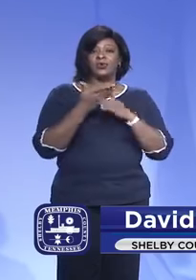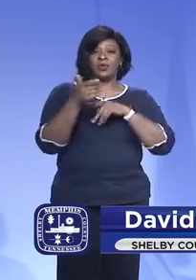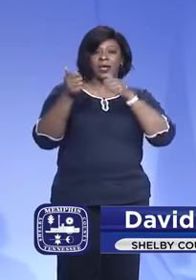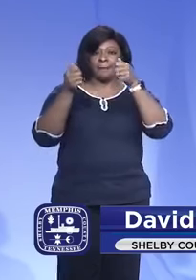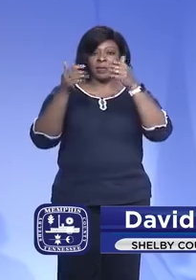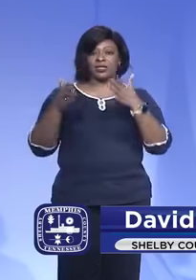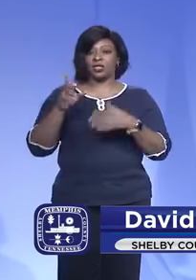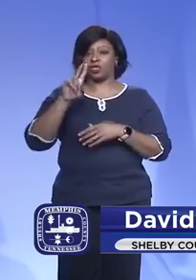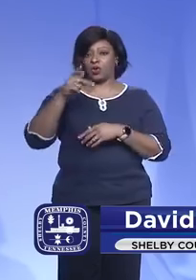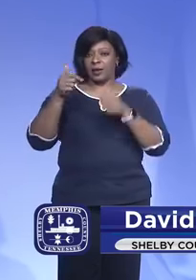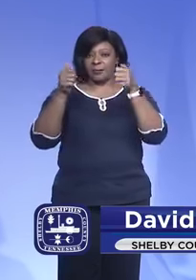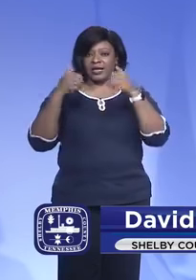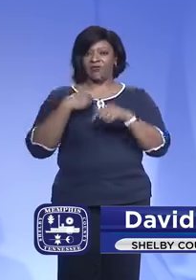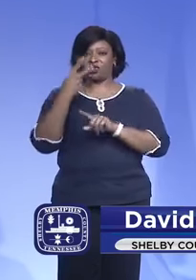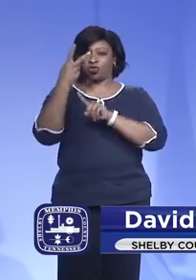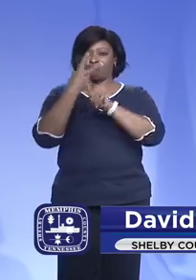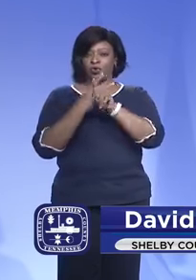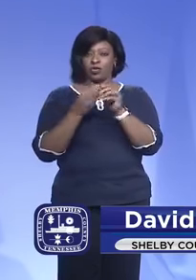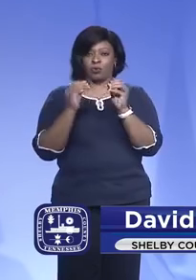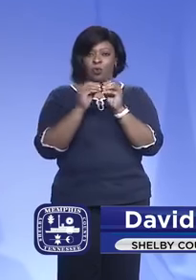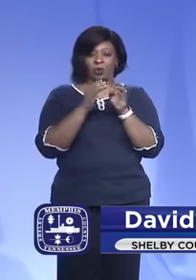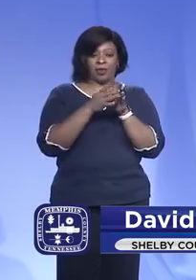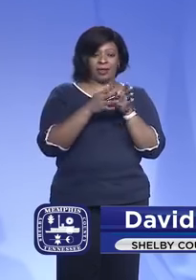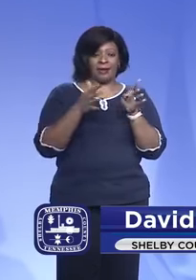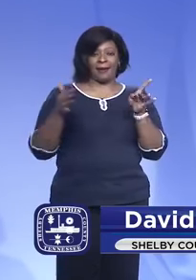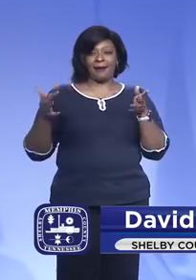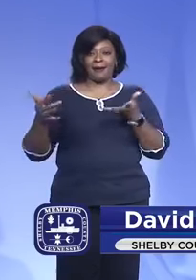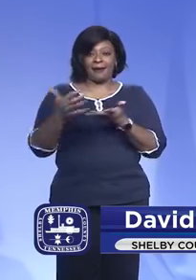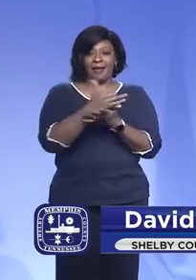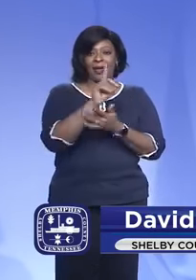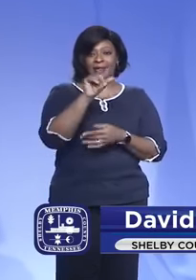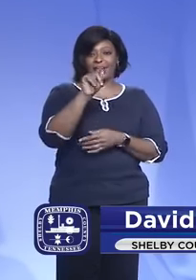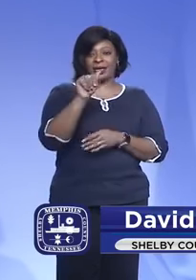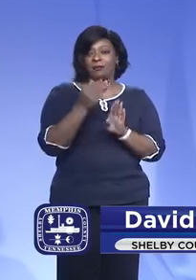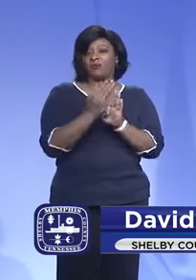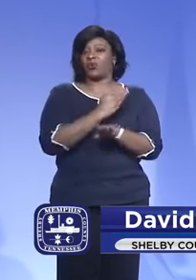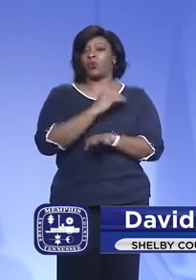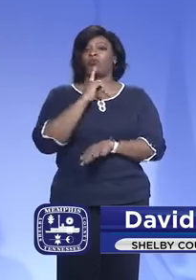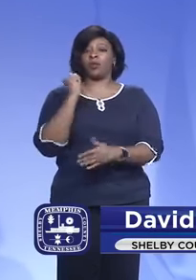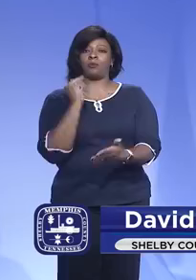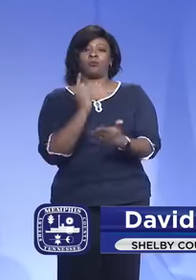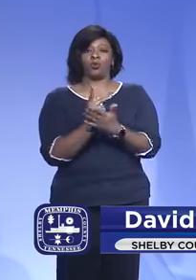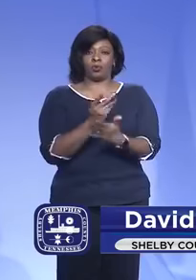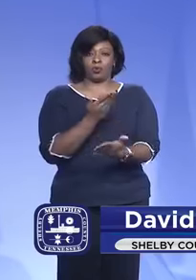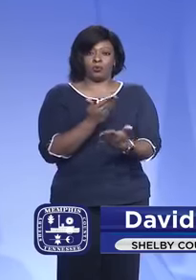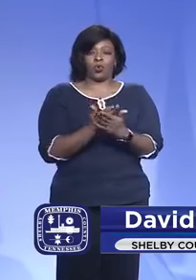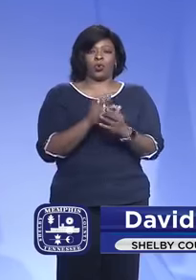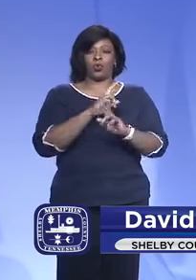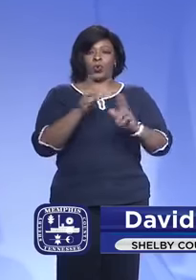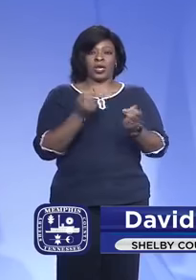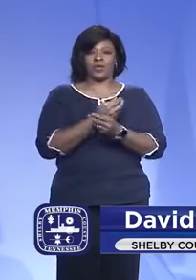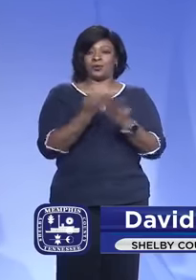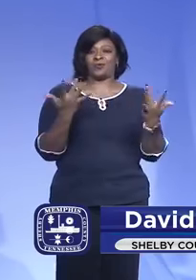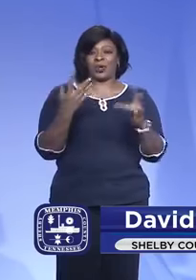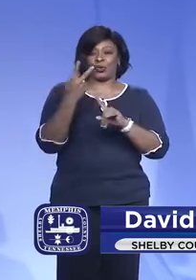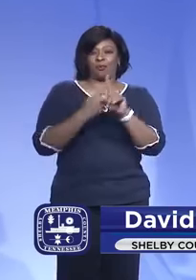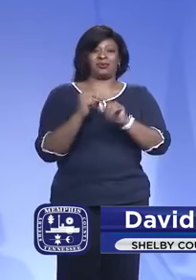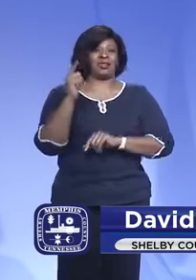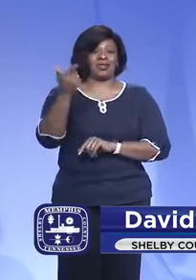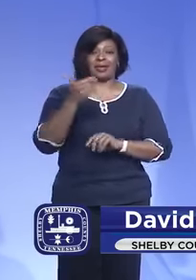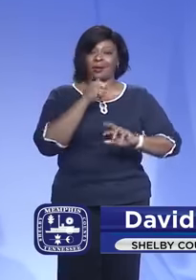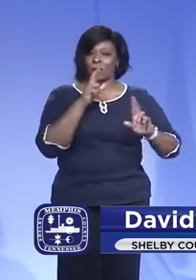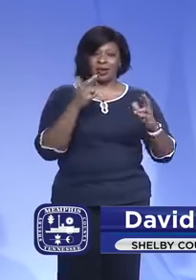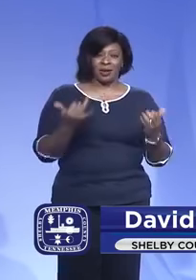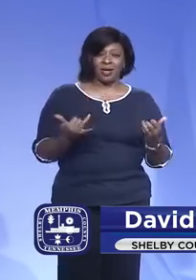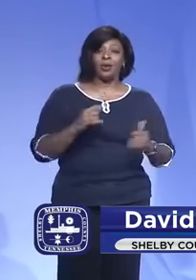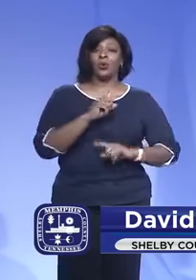they've got to get 2 more months of safety data before any vaccine would be approved to be distributed. And of course, once